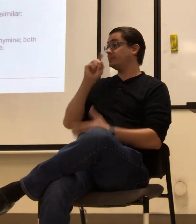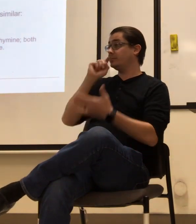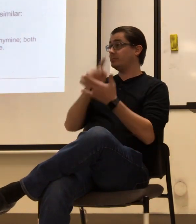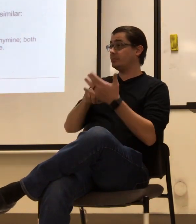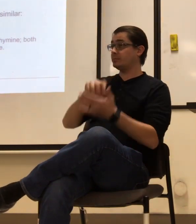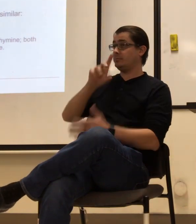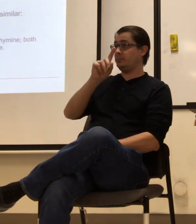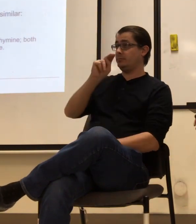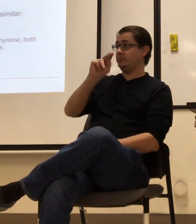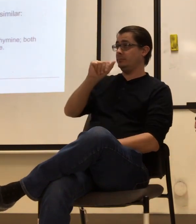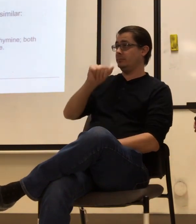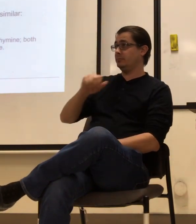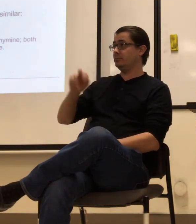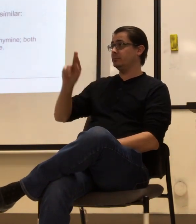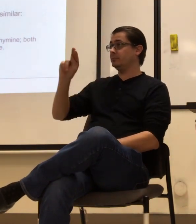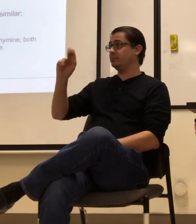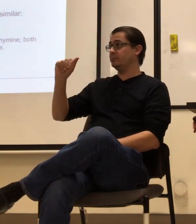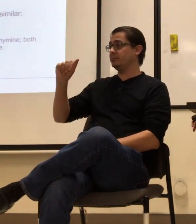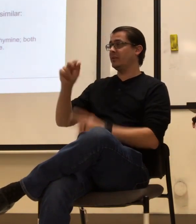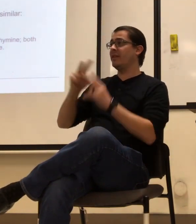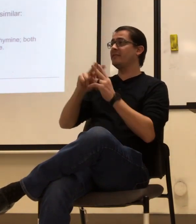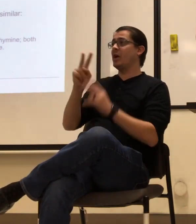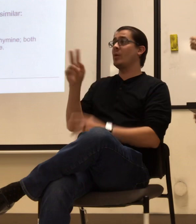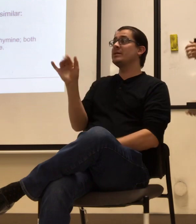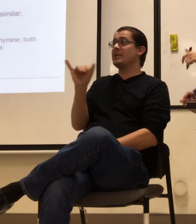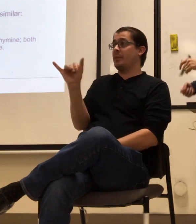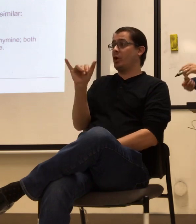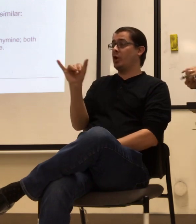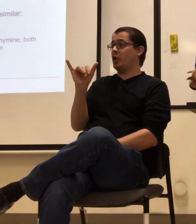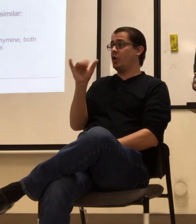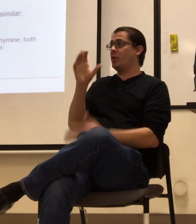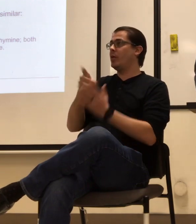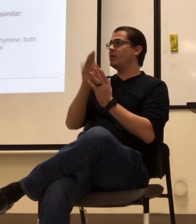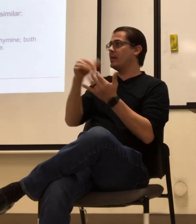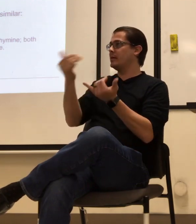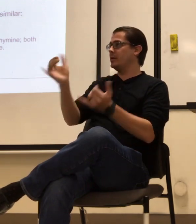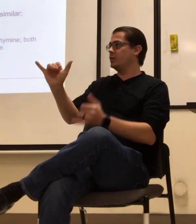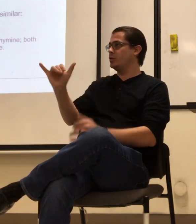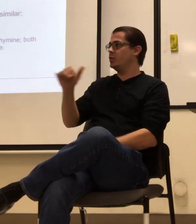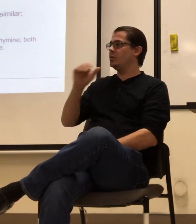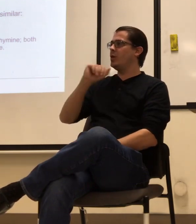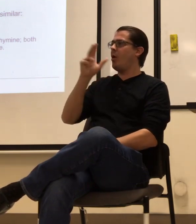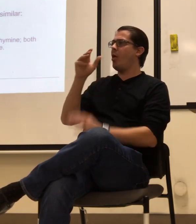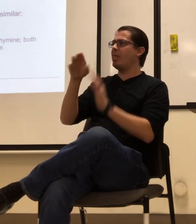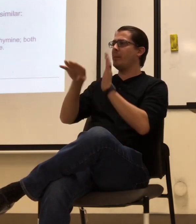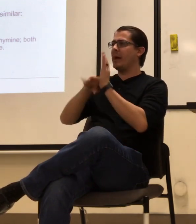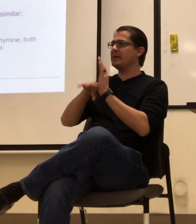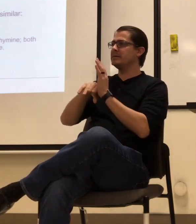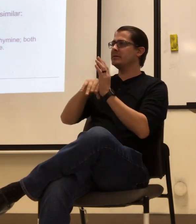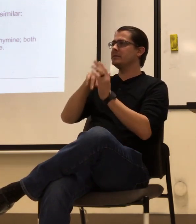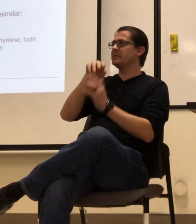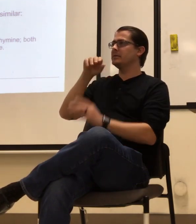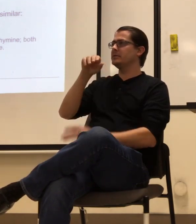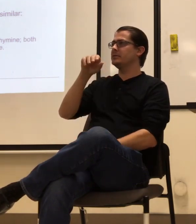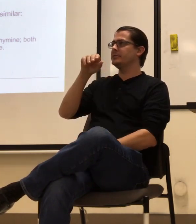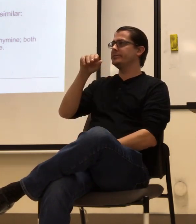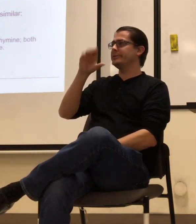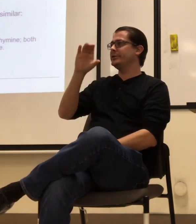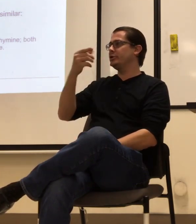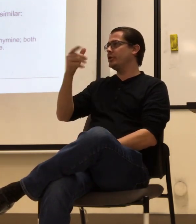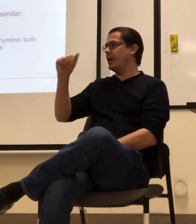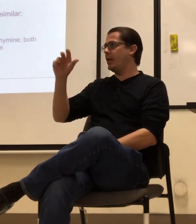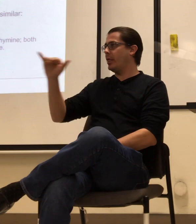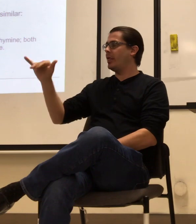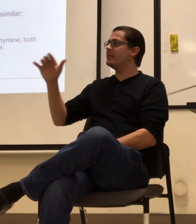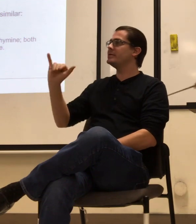and RNA are very similar, right? We learned that today too. All the bases are the same except for